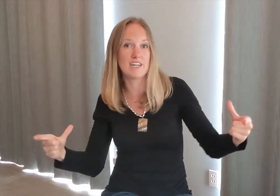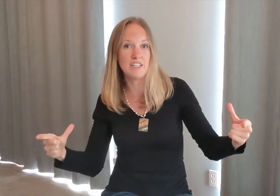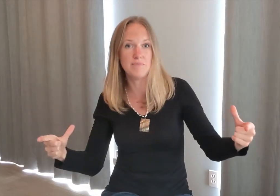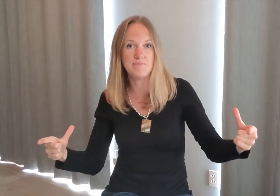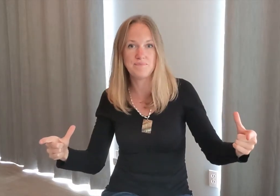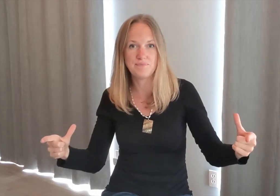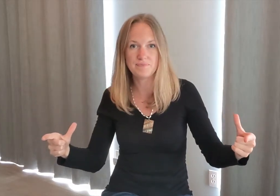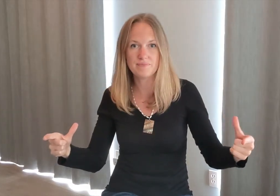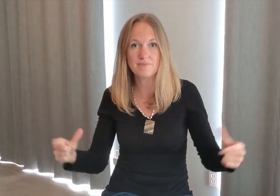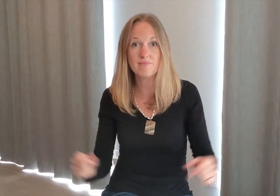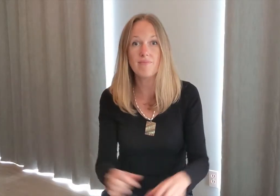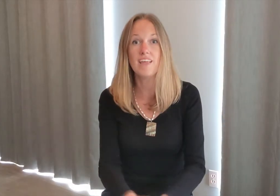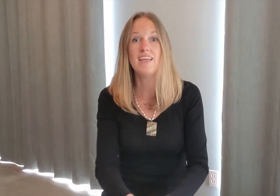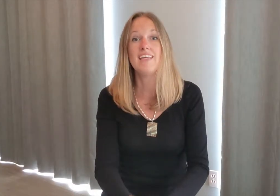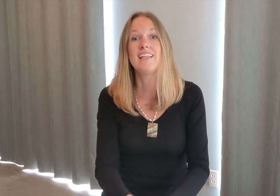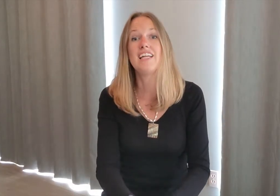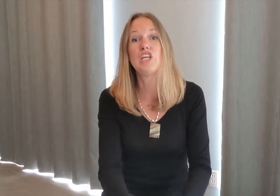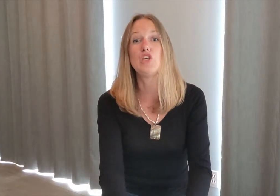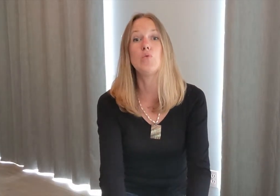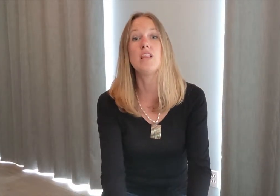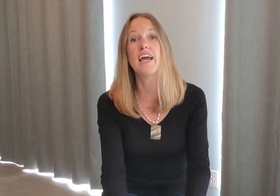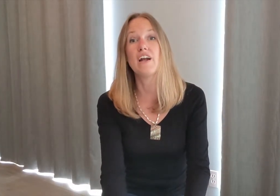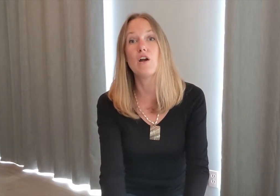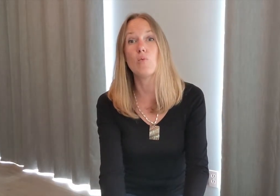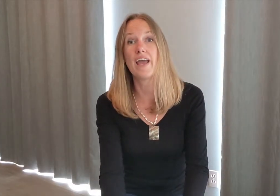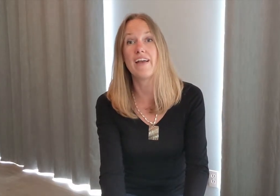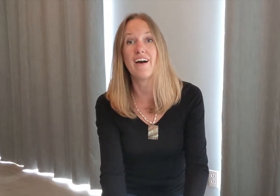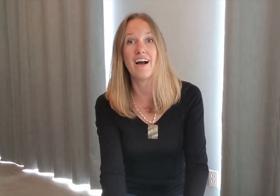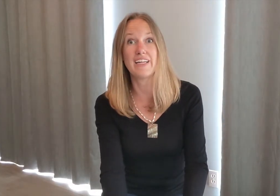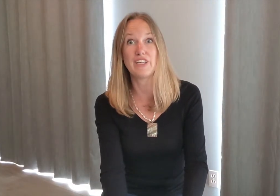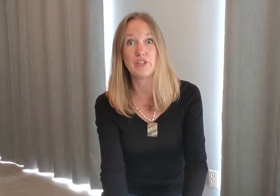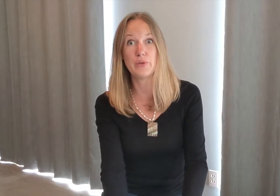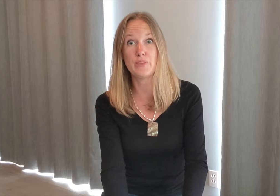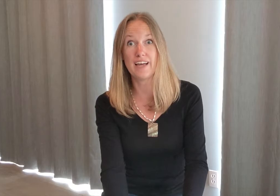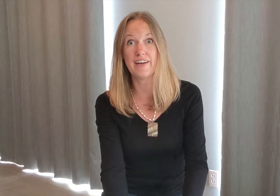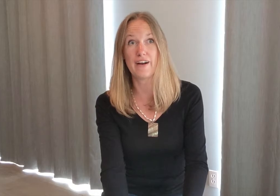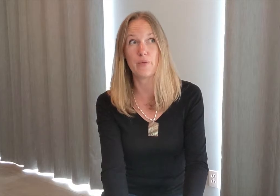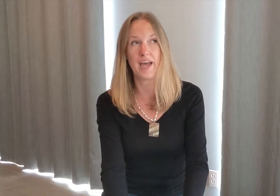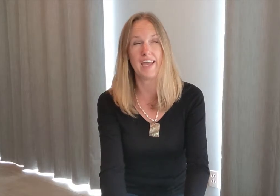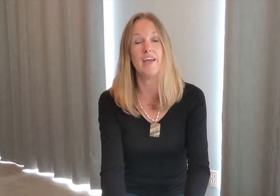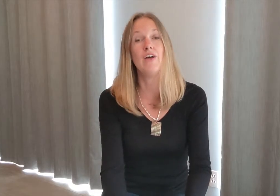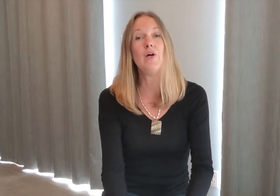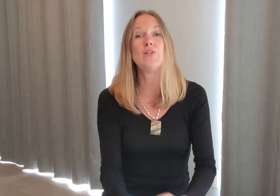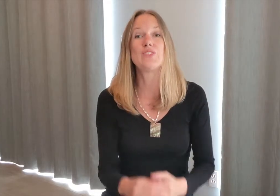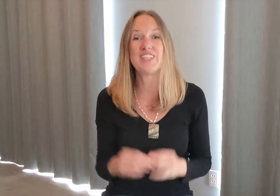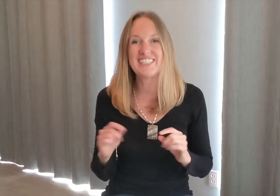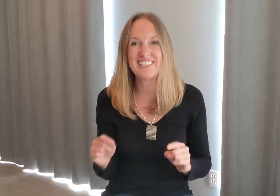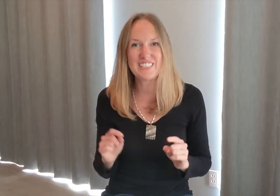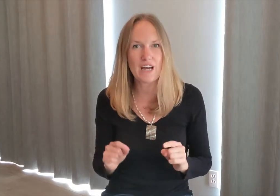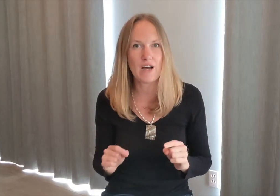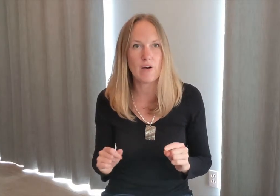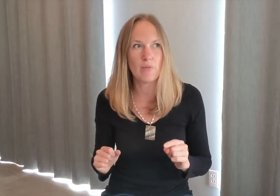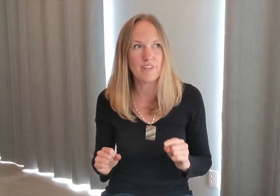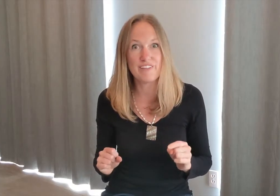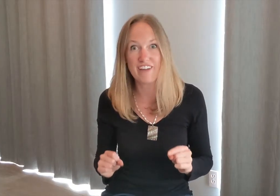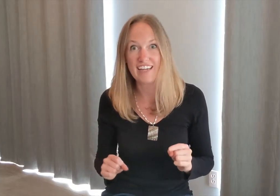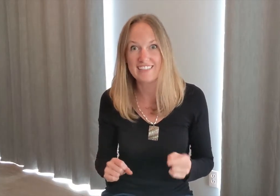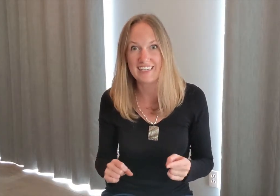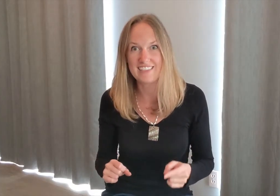greater. Then you light our way, God, you light our way. So this is a really fast section.